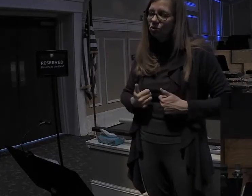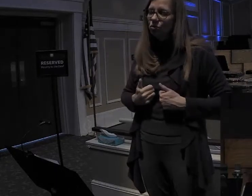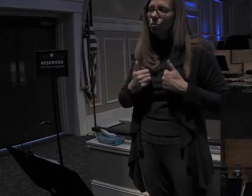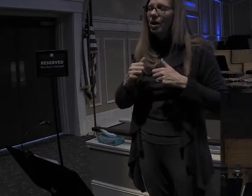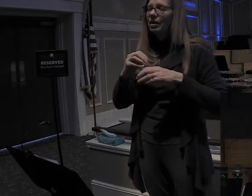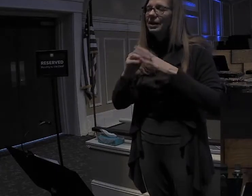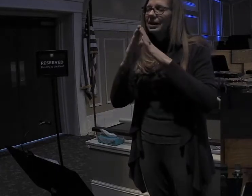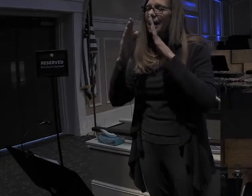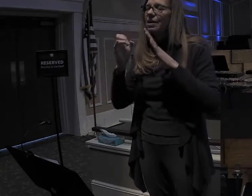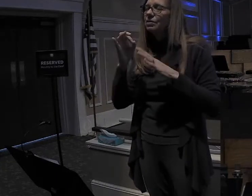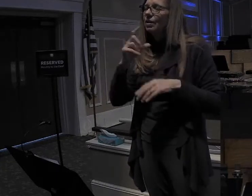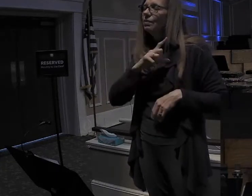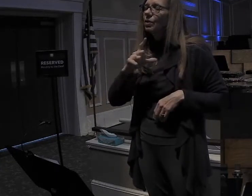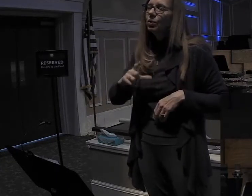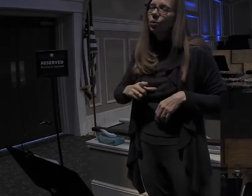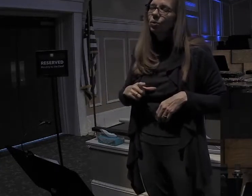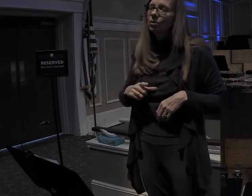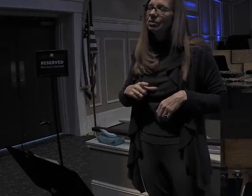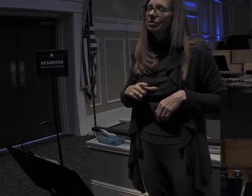of the Lord